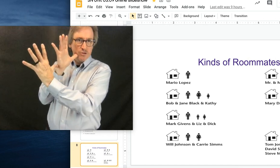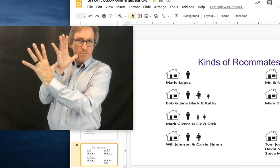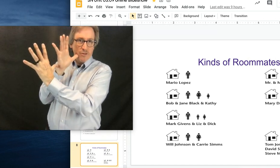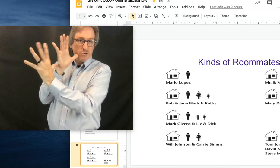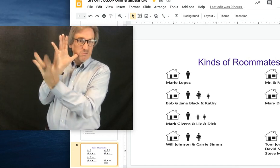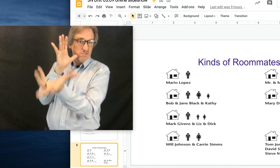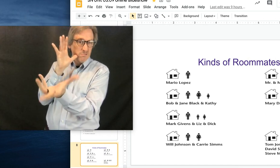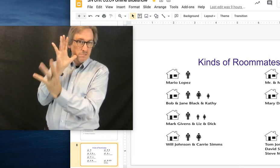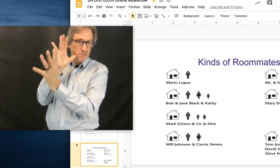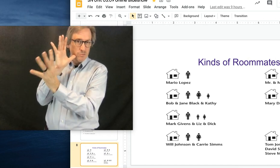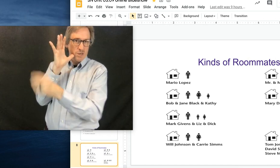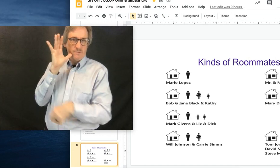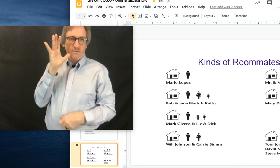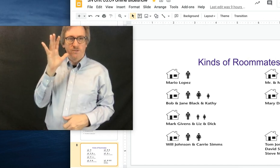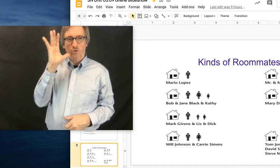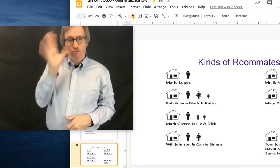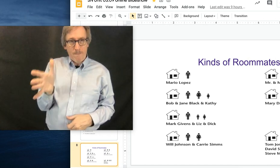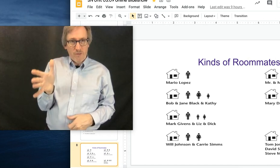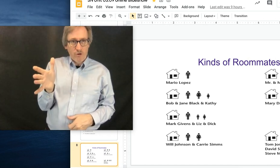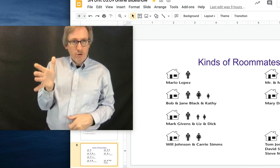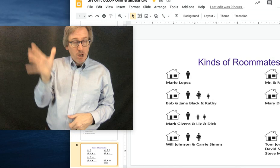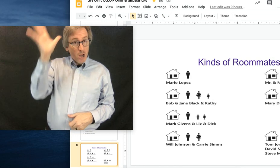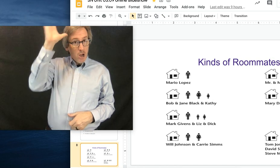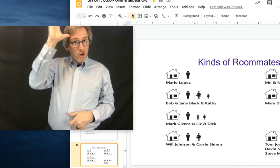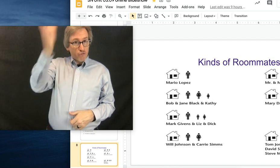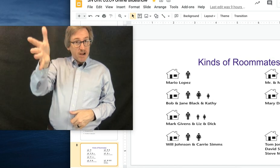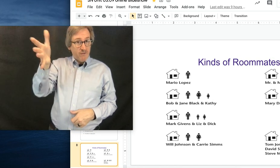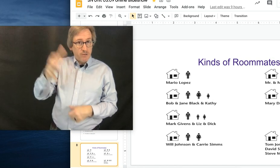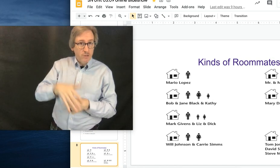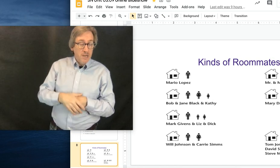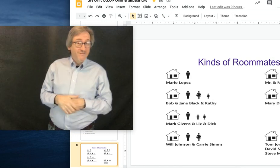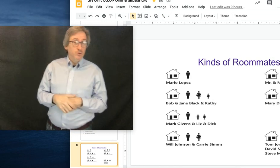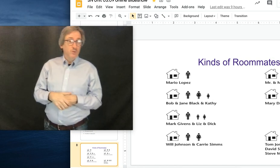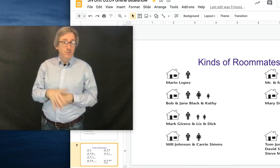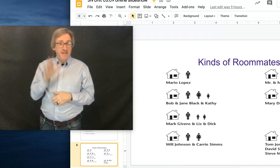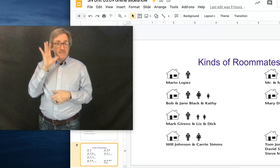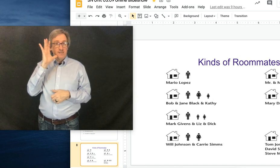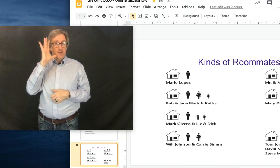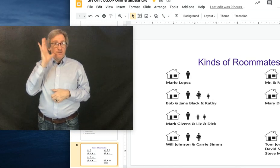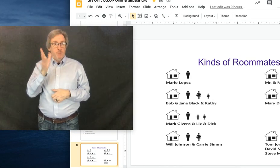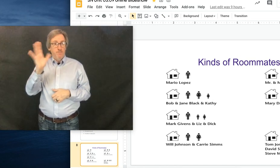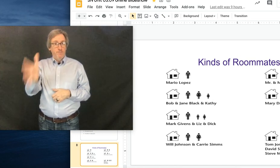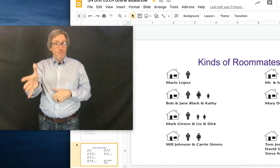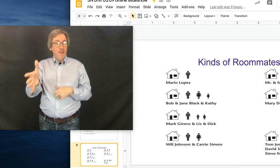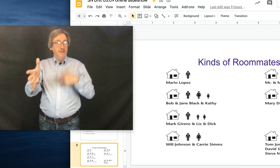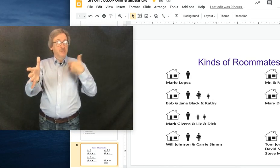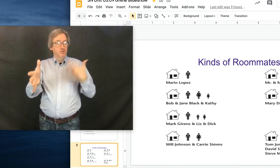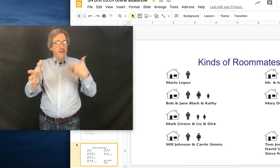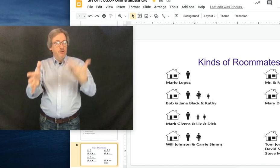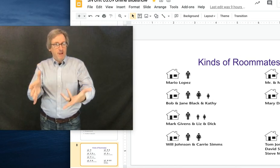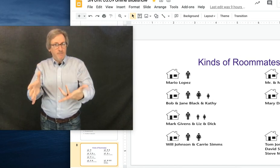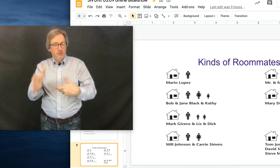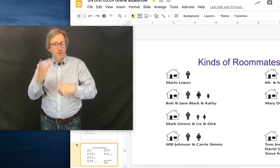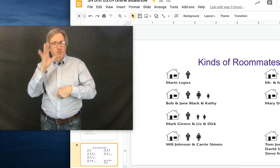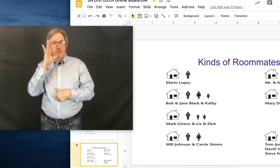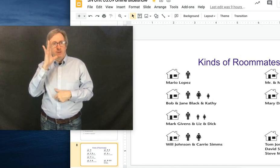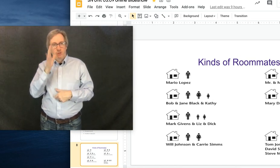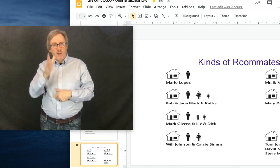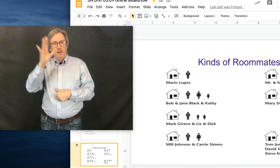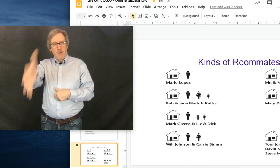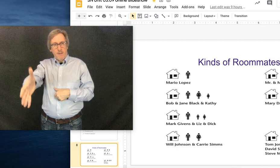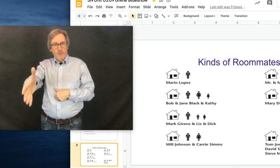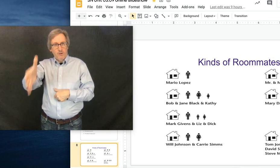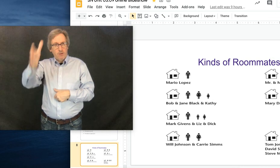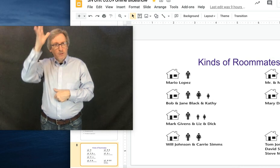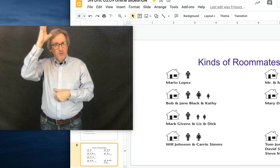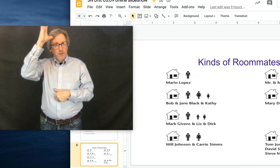it's mother's mother, where it comes from. So grandmother, grandfather. If you do it twice, boom, boom, it means great grandmother,